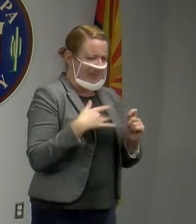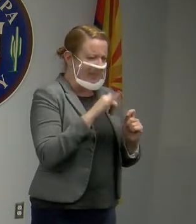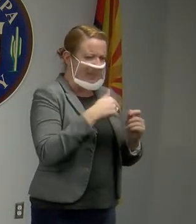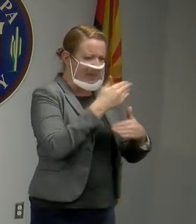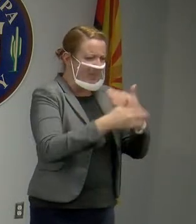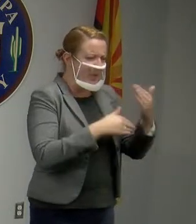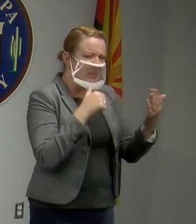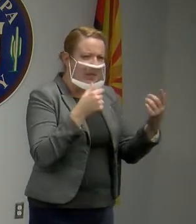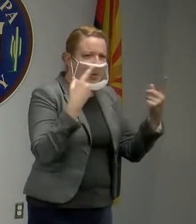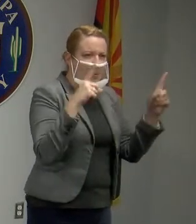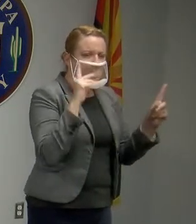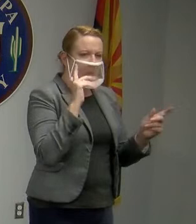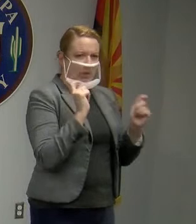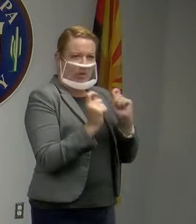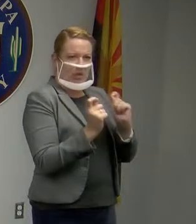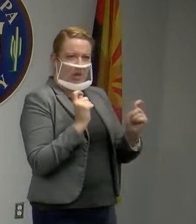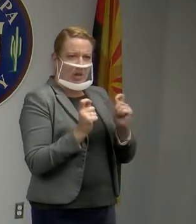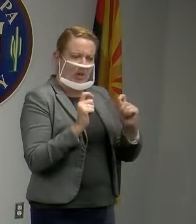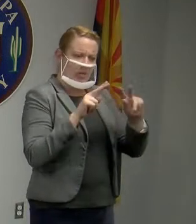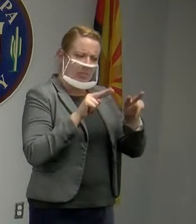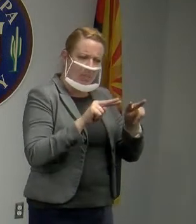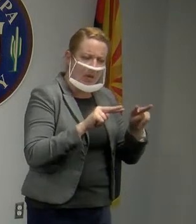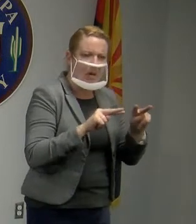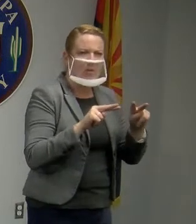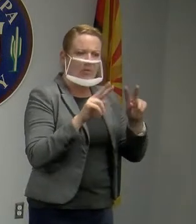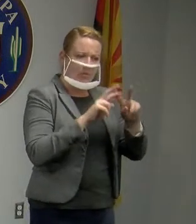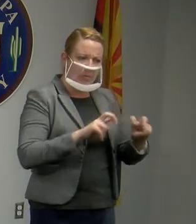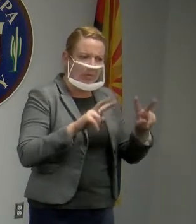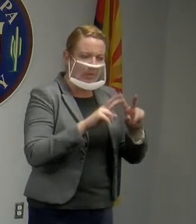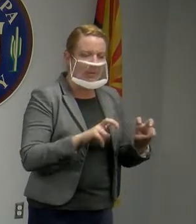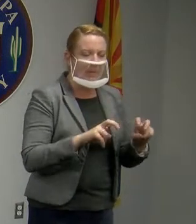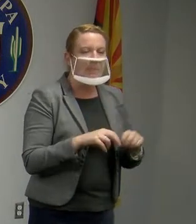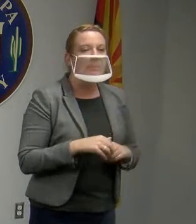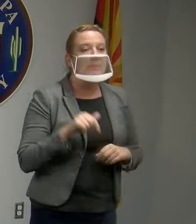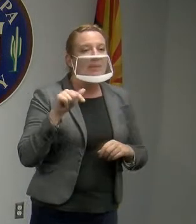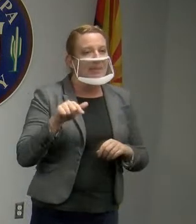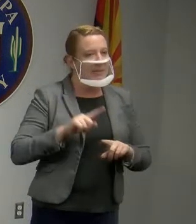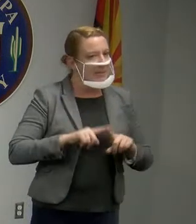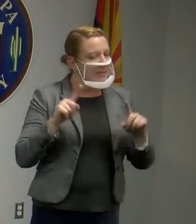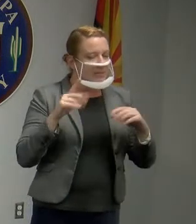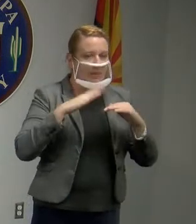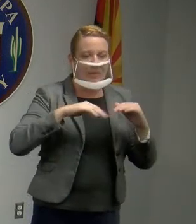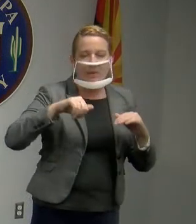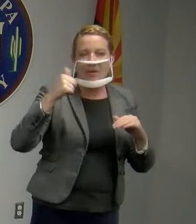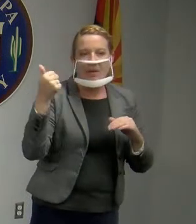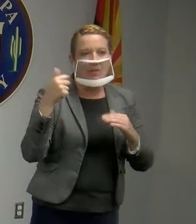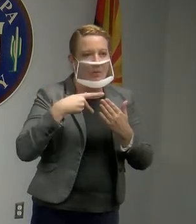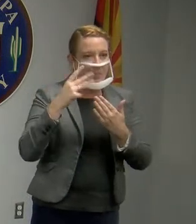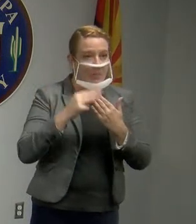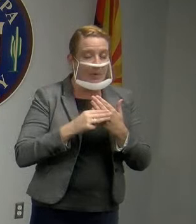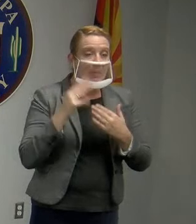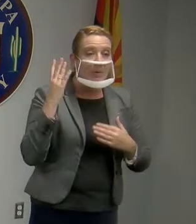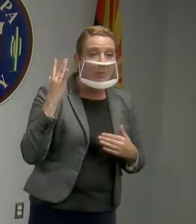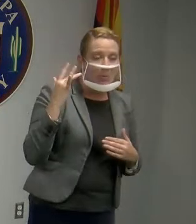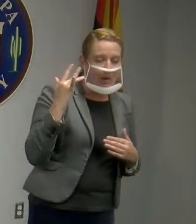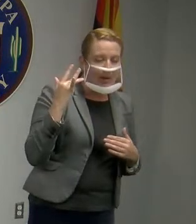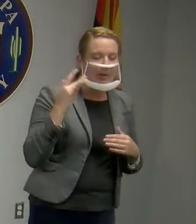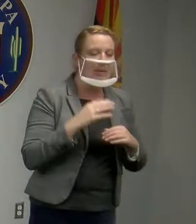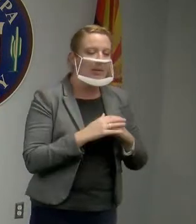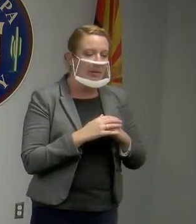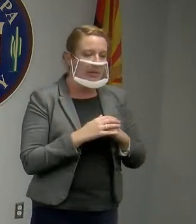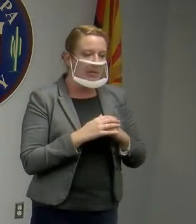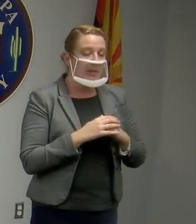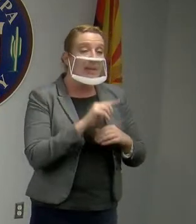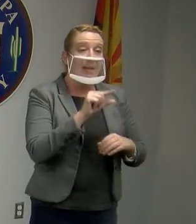So what's different about this than the other programs that we run, the anti-poverty programs we run, some of the features are this is a higher level